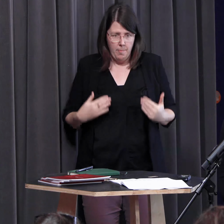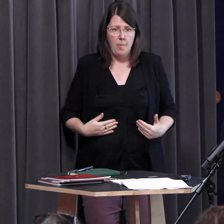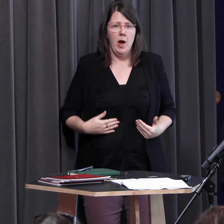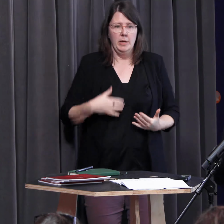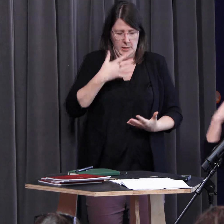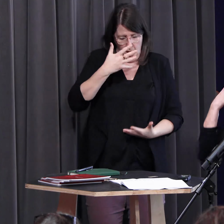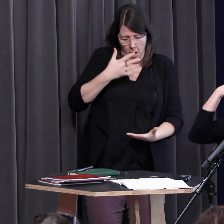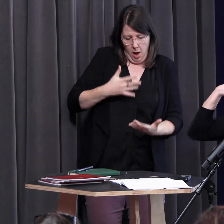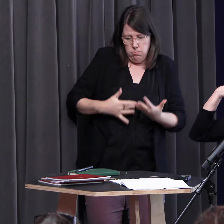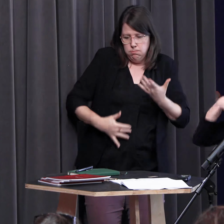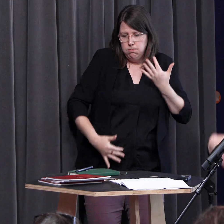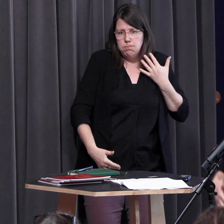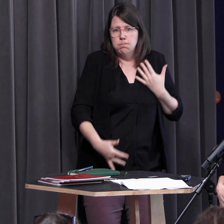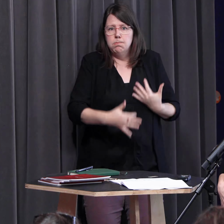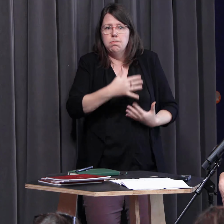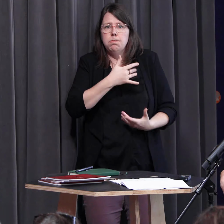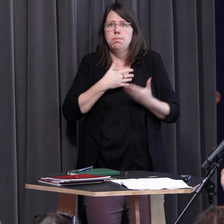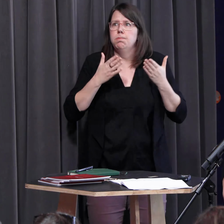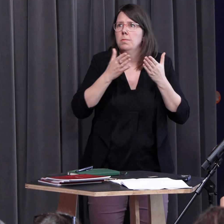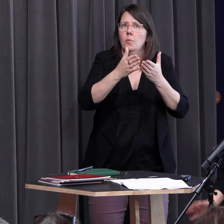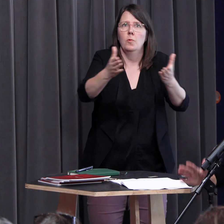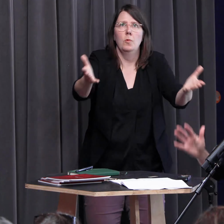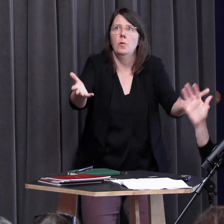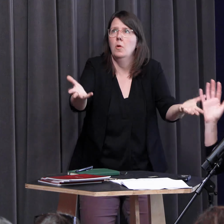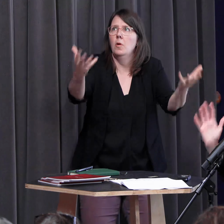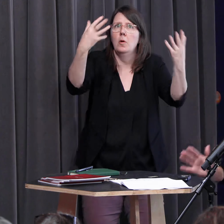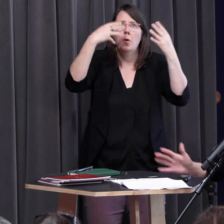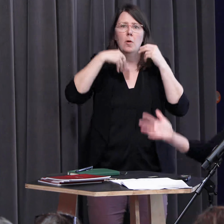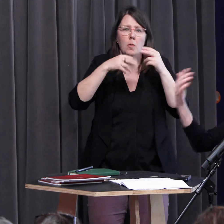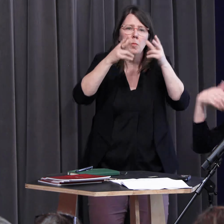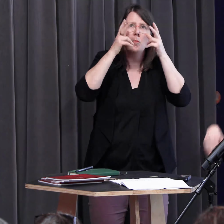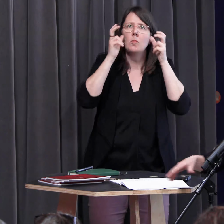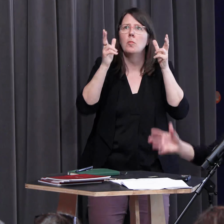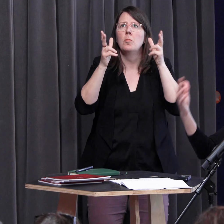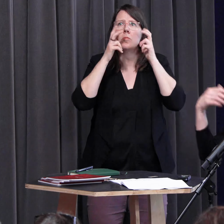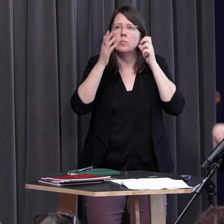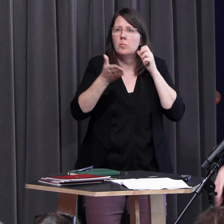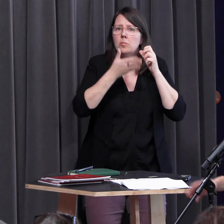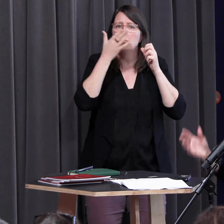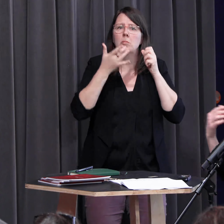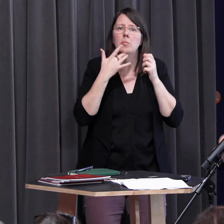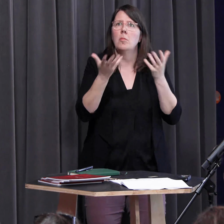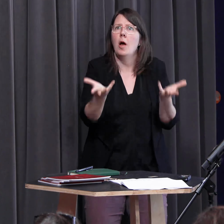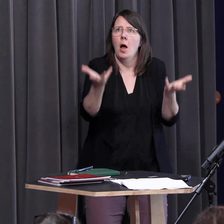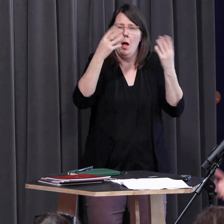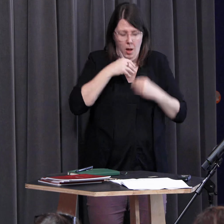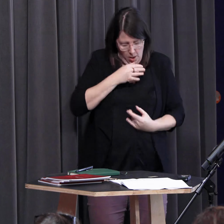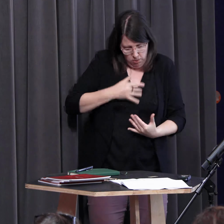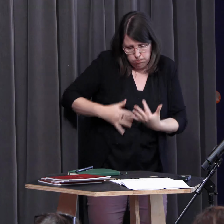come reverberating to us through our bodies and then back out into the world.